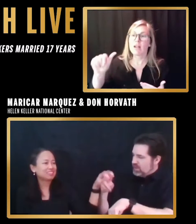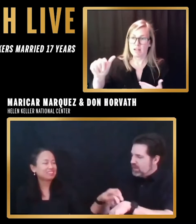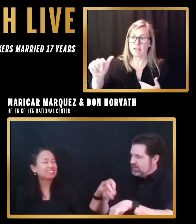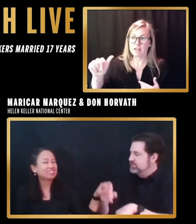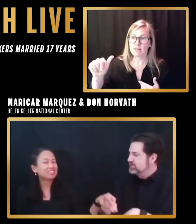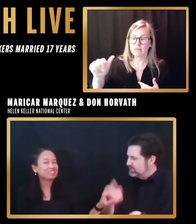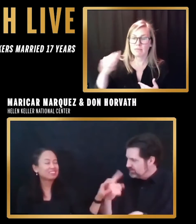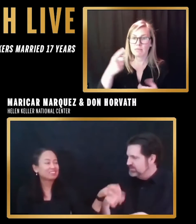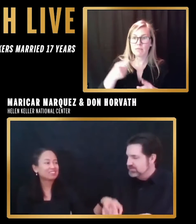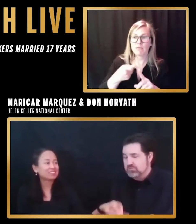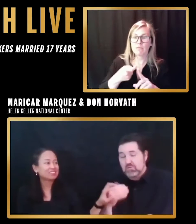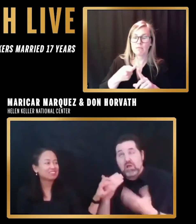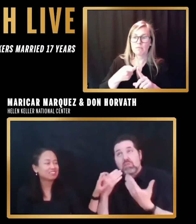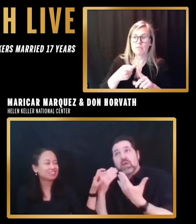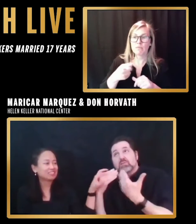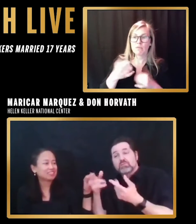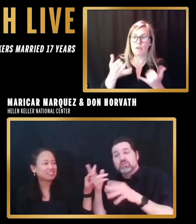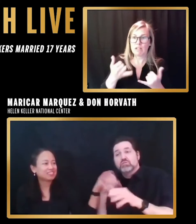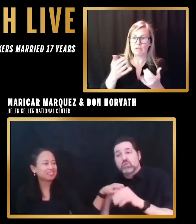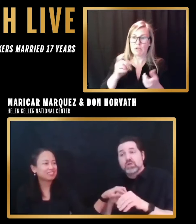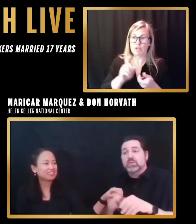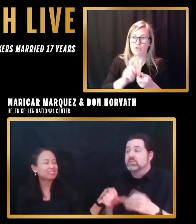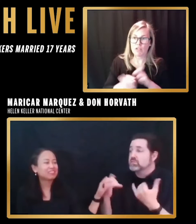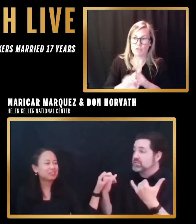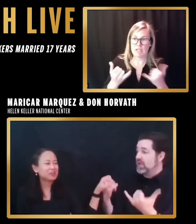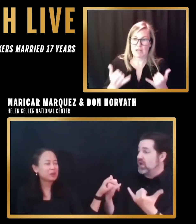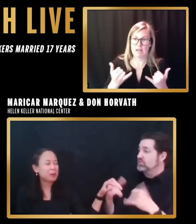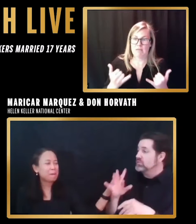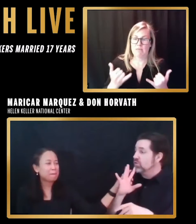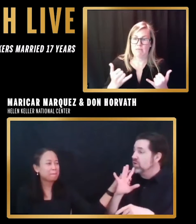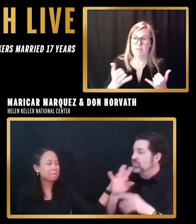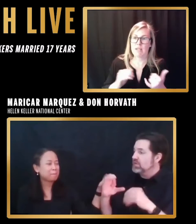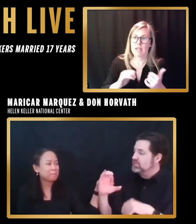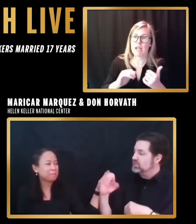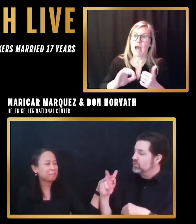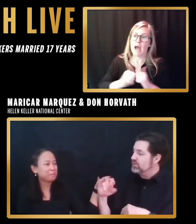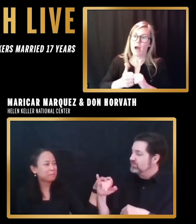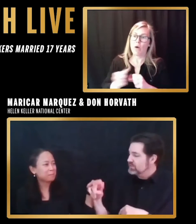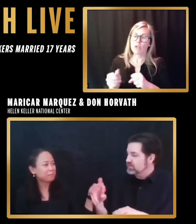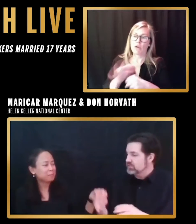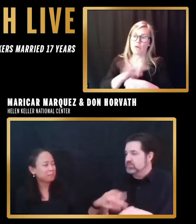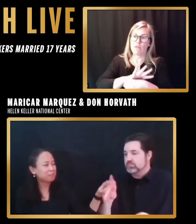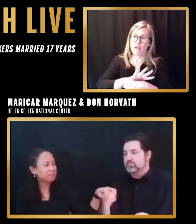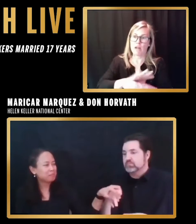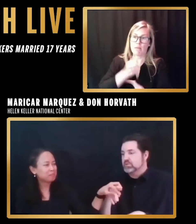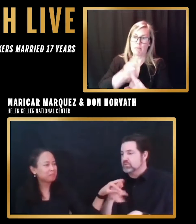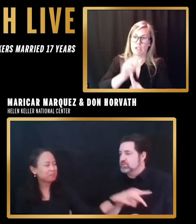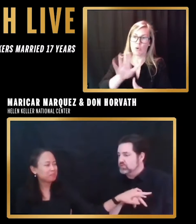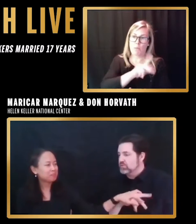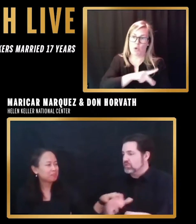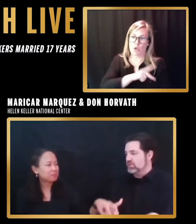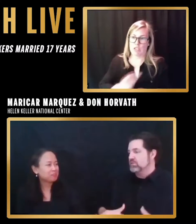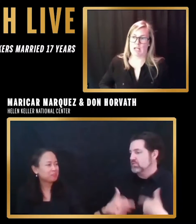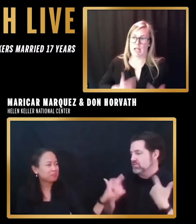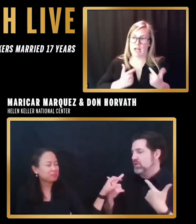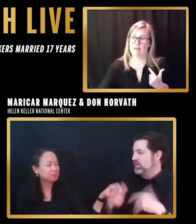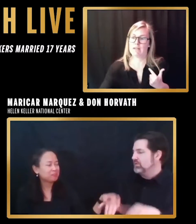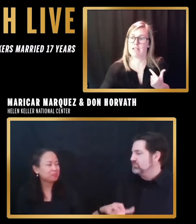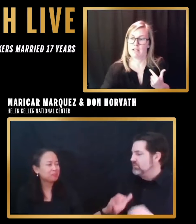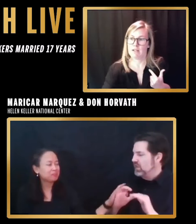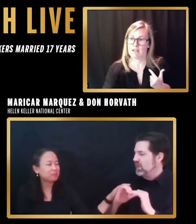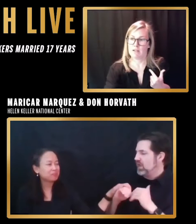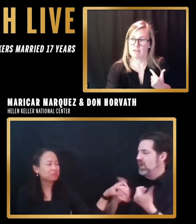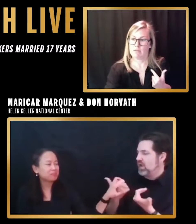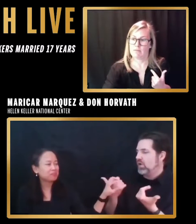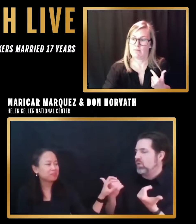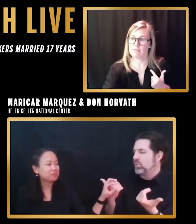But as we transition now, let's talk about how COVID has affected your personal lives. How do your